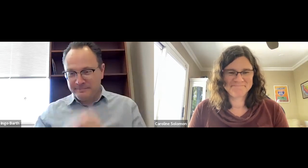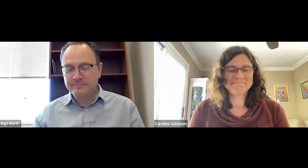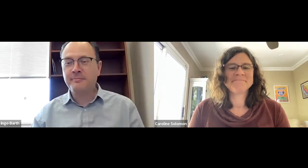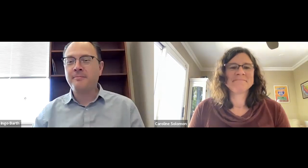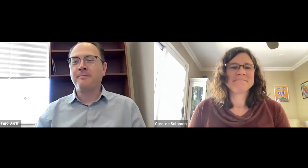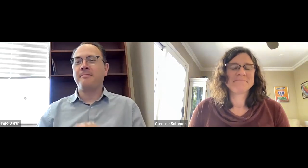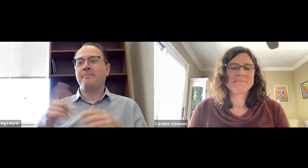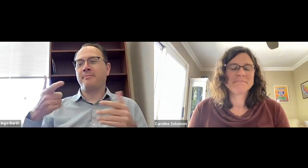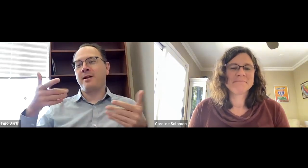Hello, everyone.